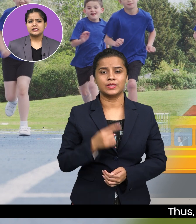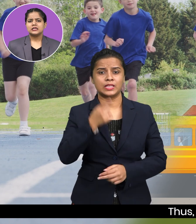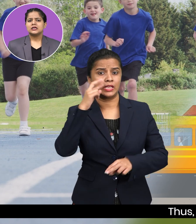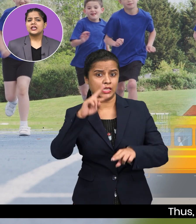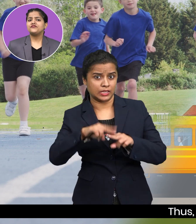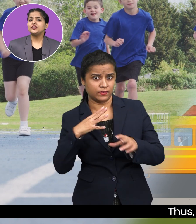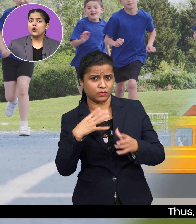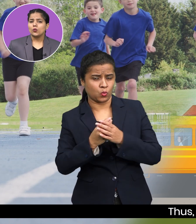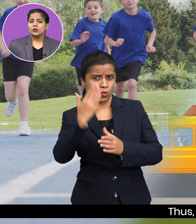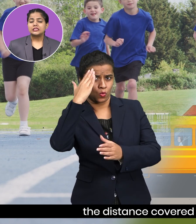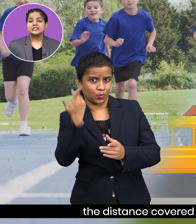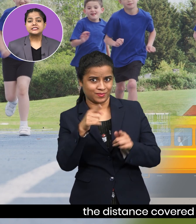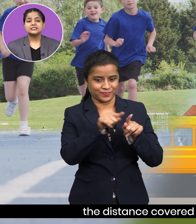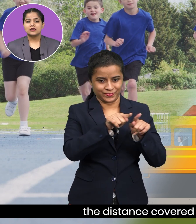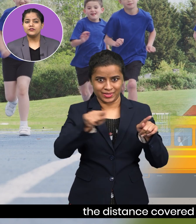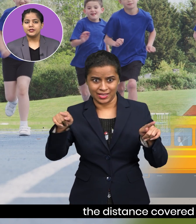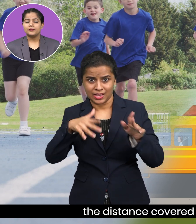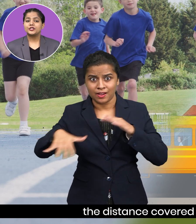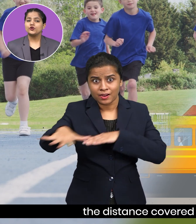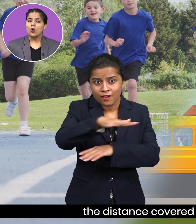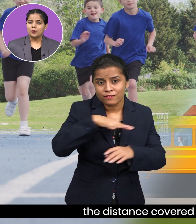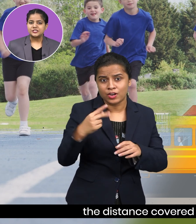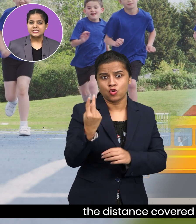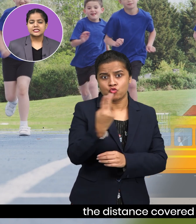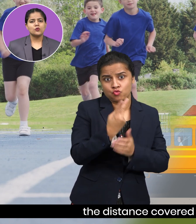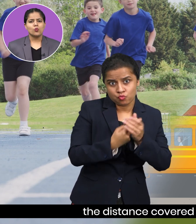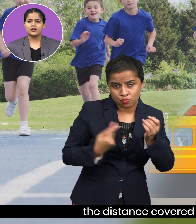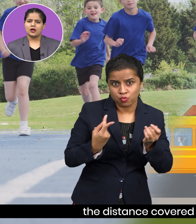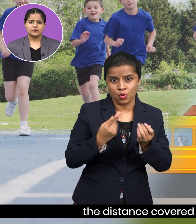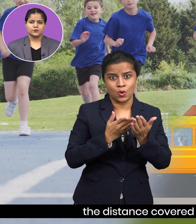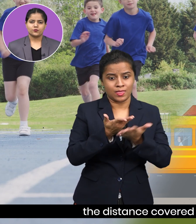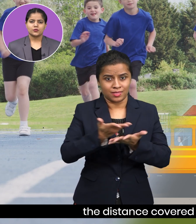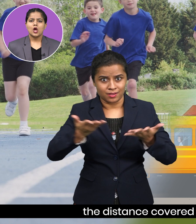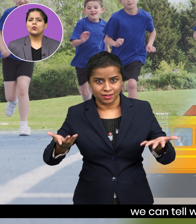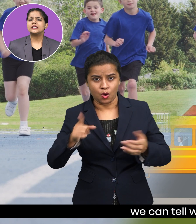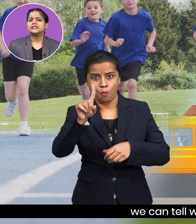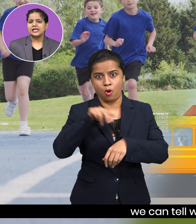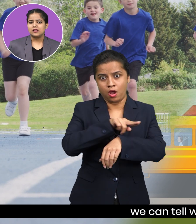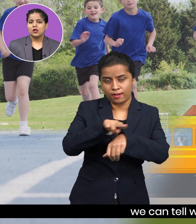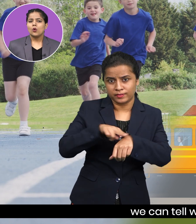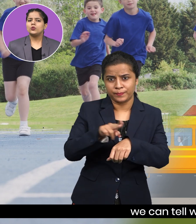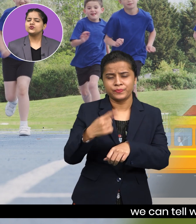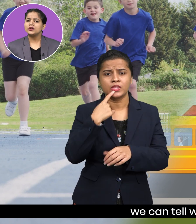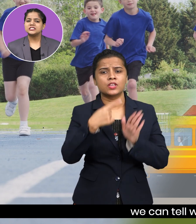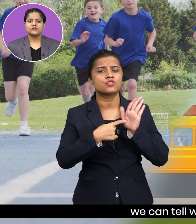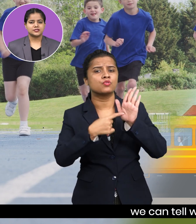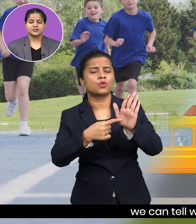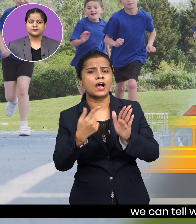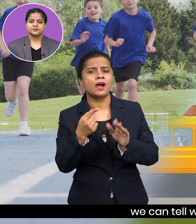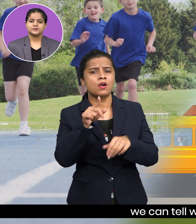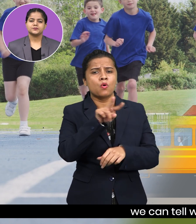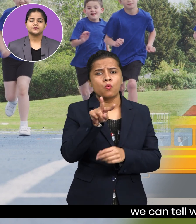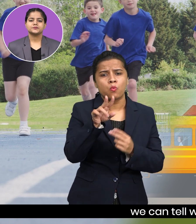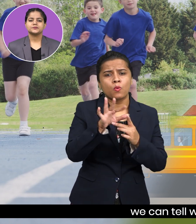Thus, if we know the distance covered by 2 objects in 1 hour, we can tell which one is